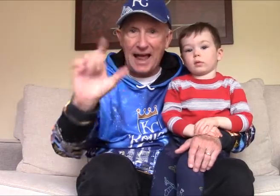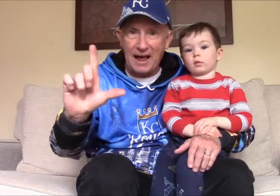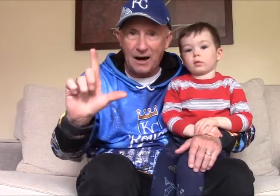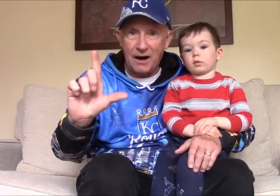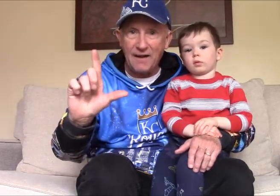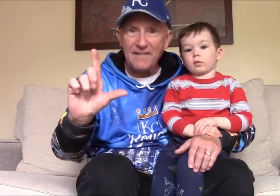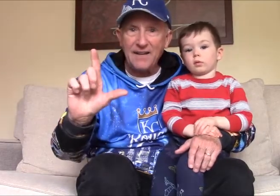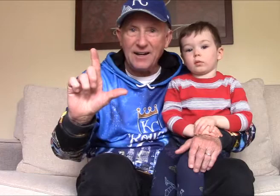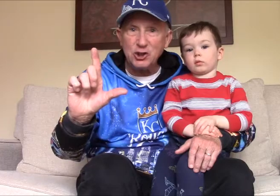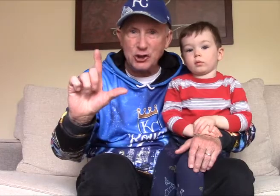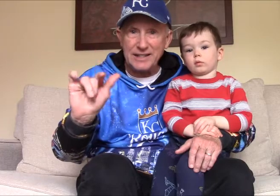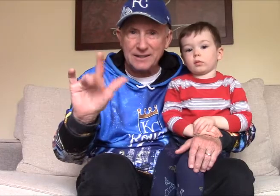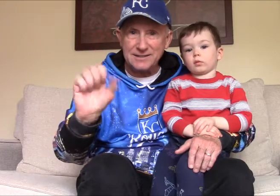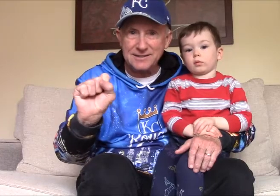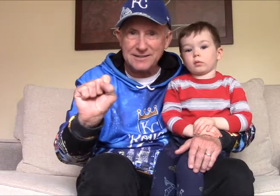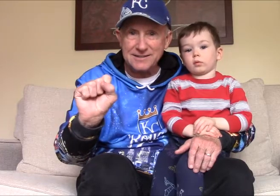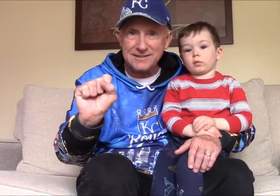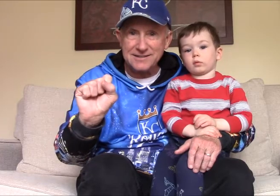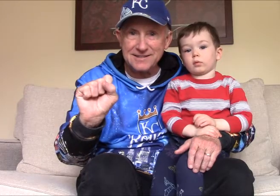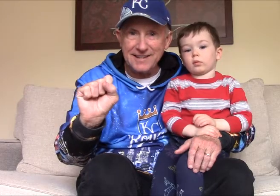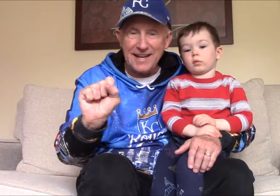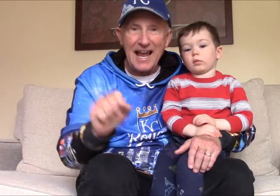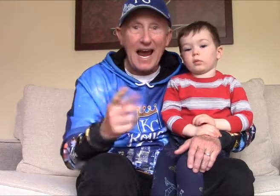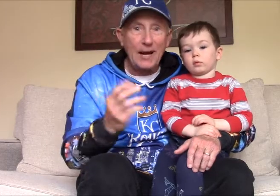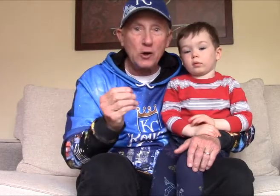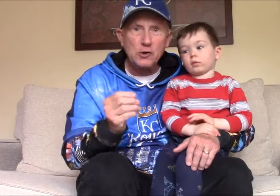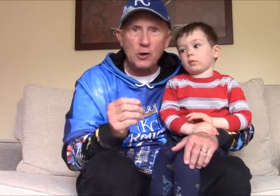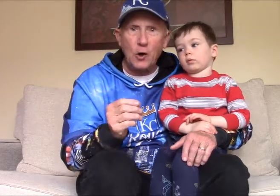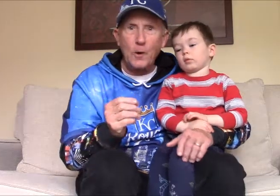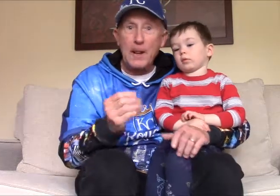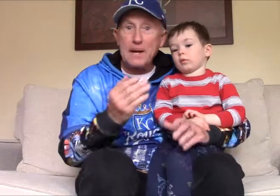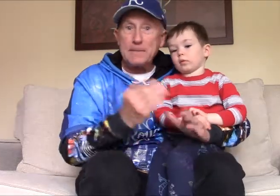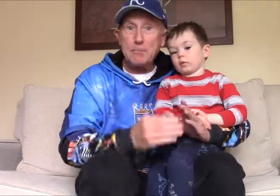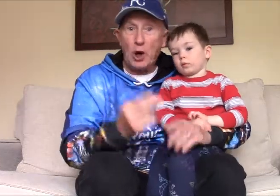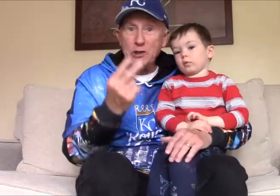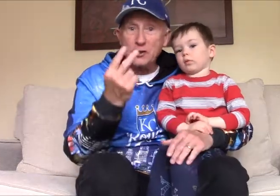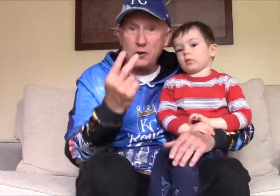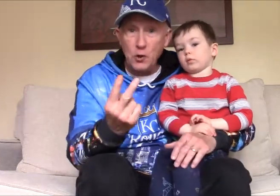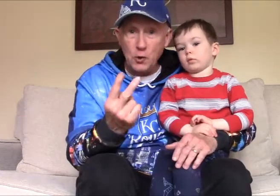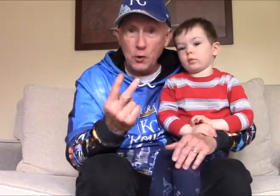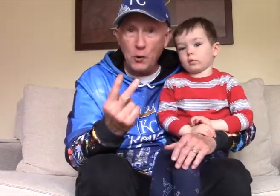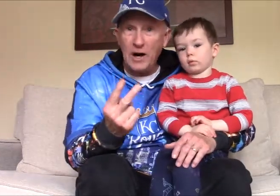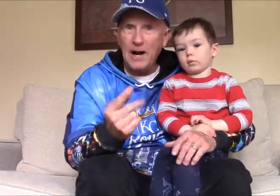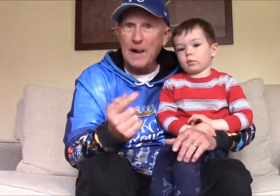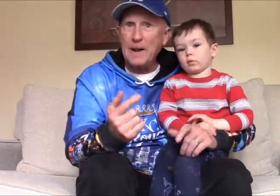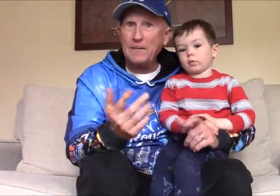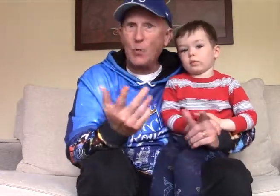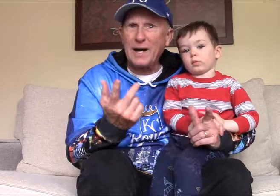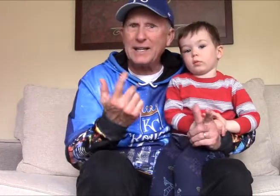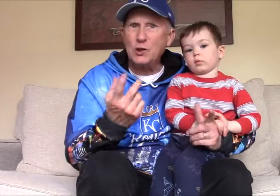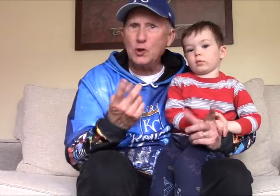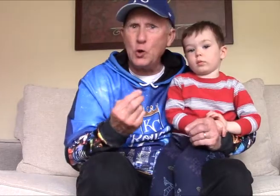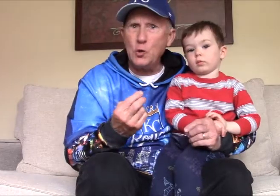S-C-H-E-E-L, Scheel. And also, part two, what did you do